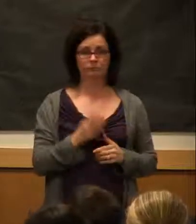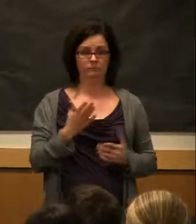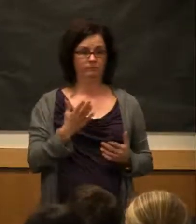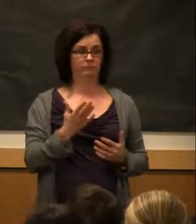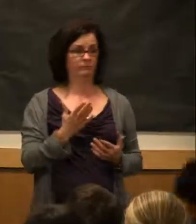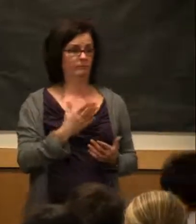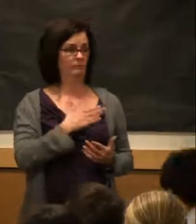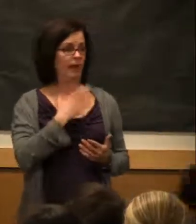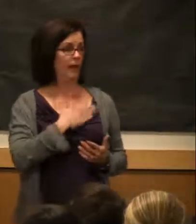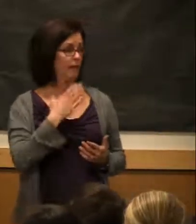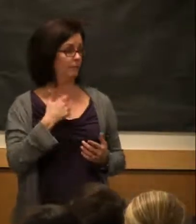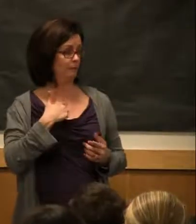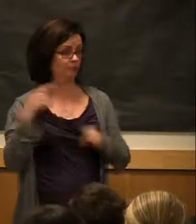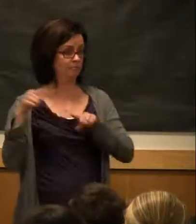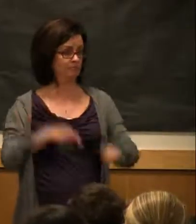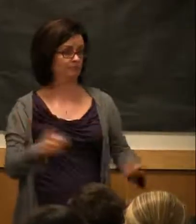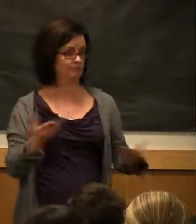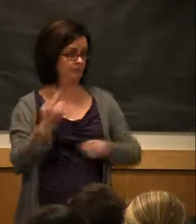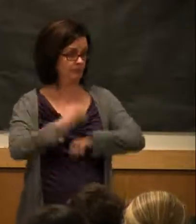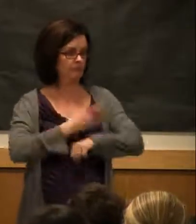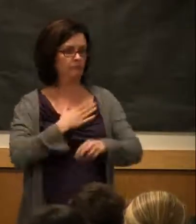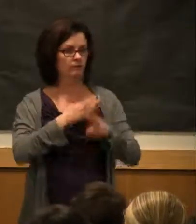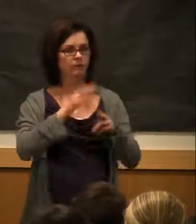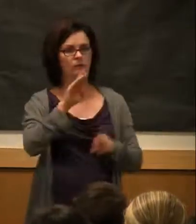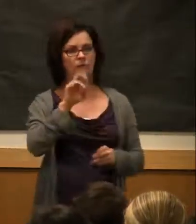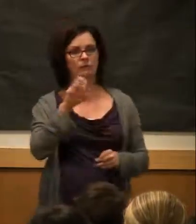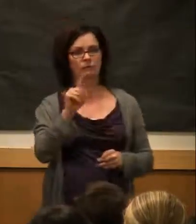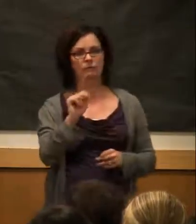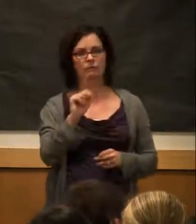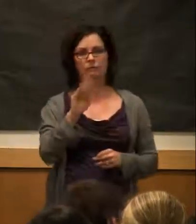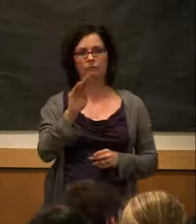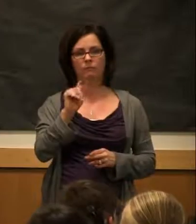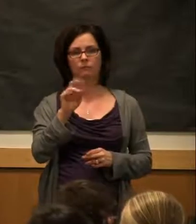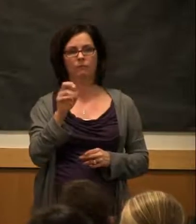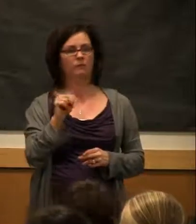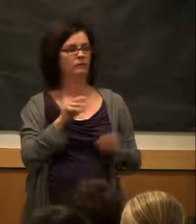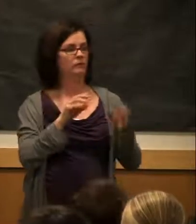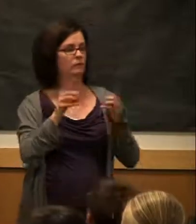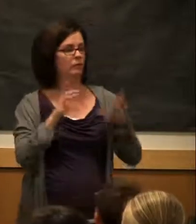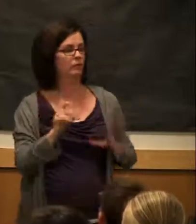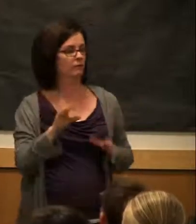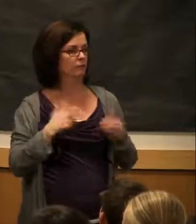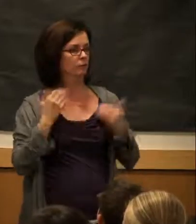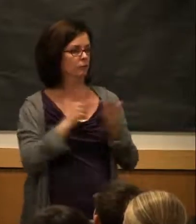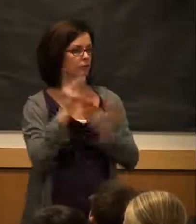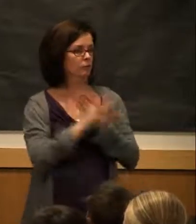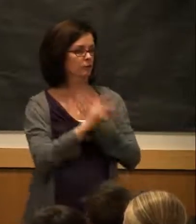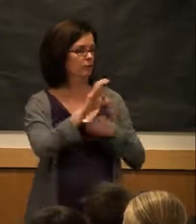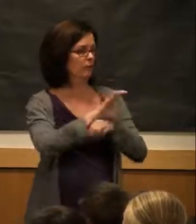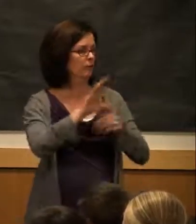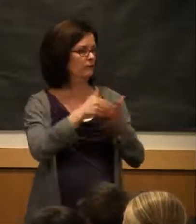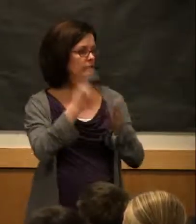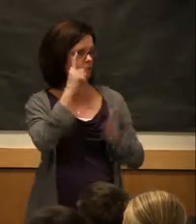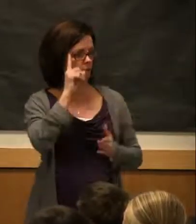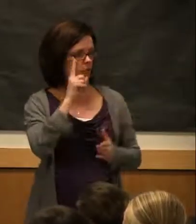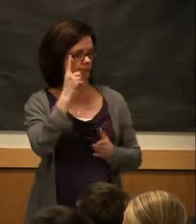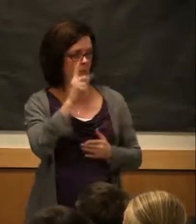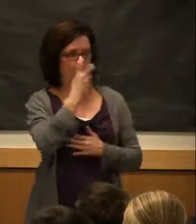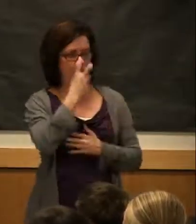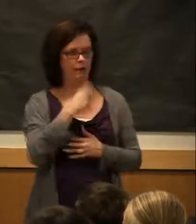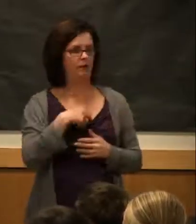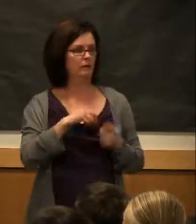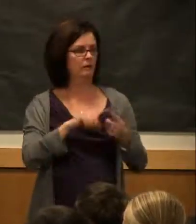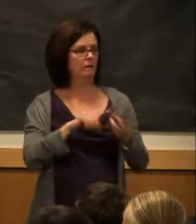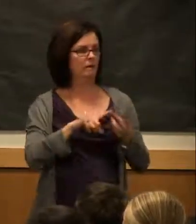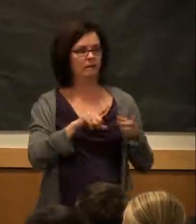Glad to be here today. My name is Brent Patron. I'm the Director of Youth Programs at the Colorado Center for the Blind, and I'm